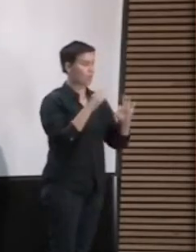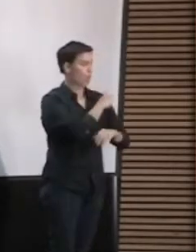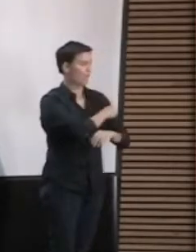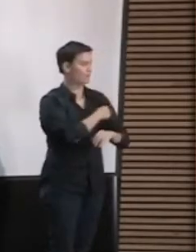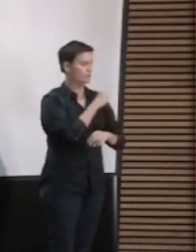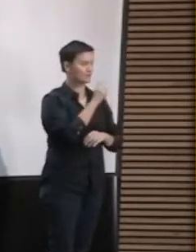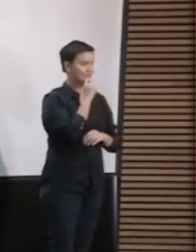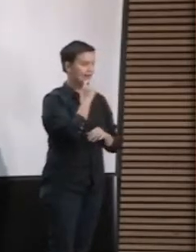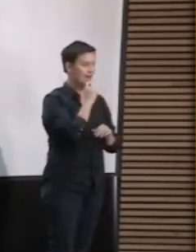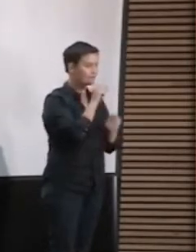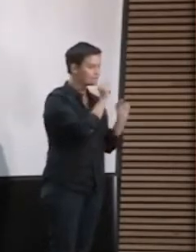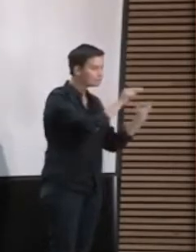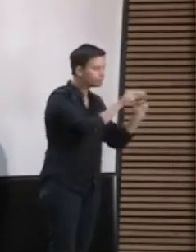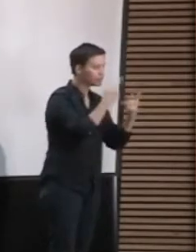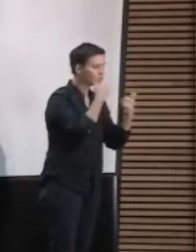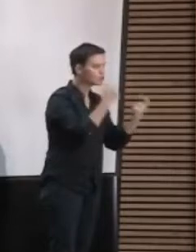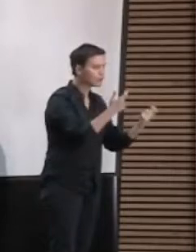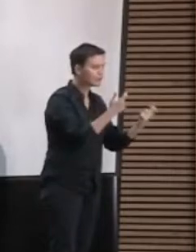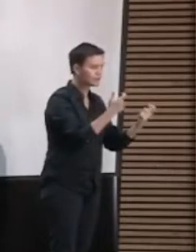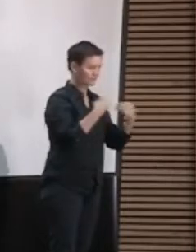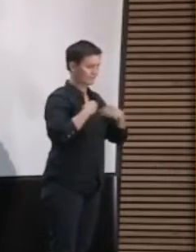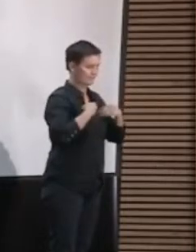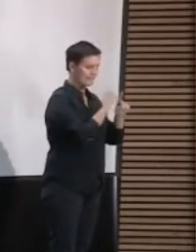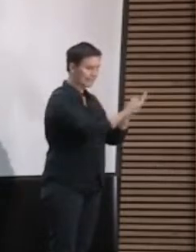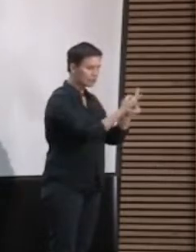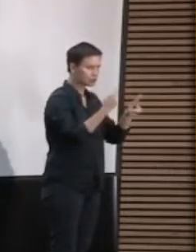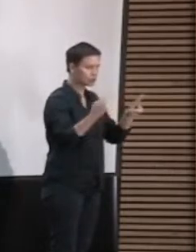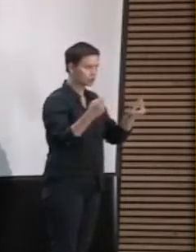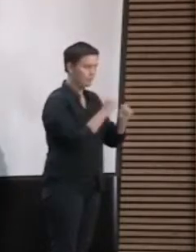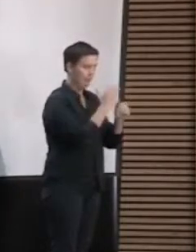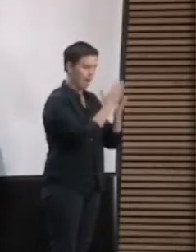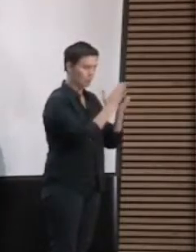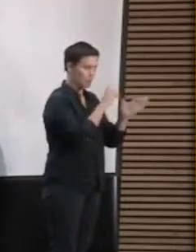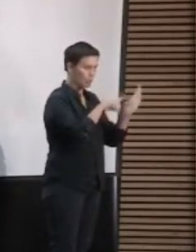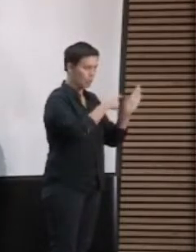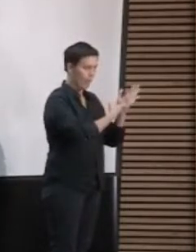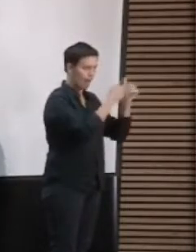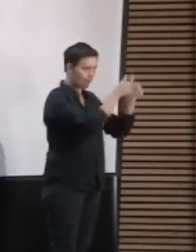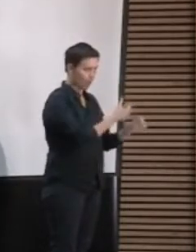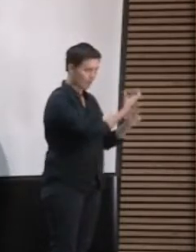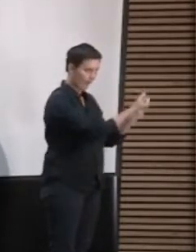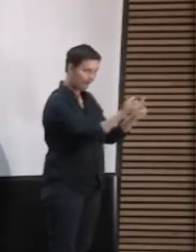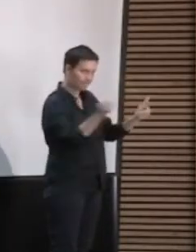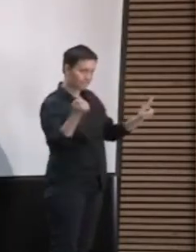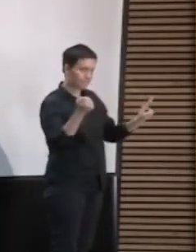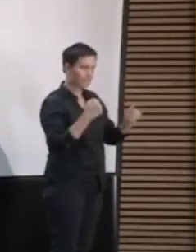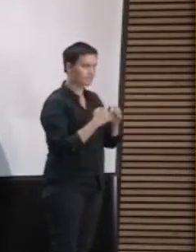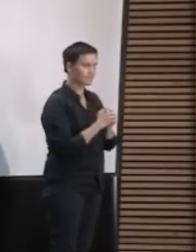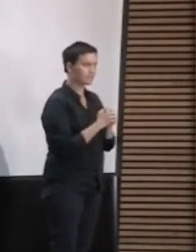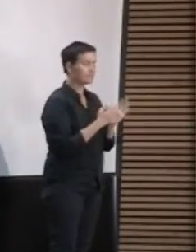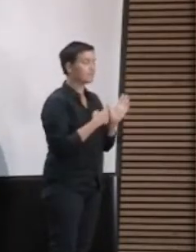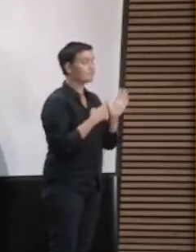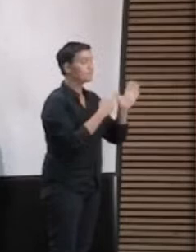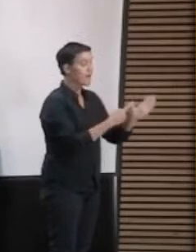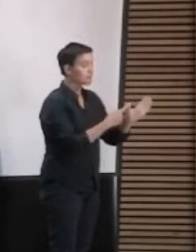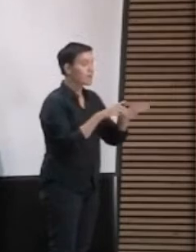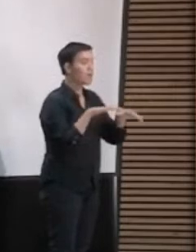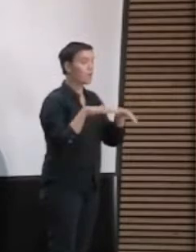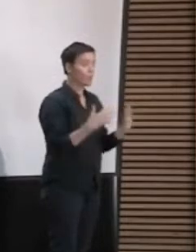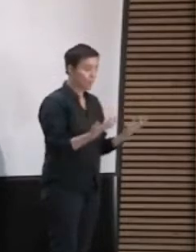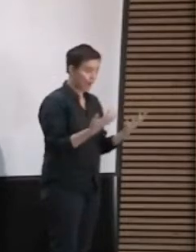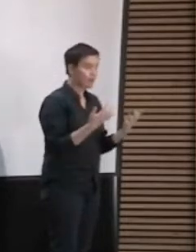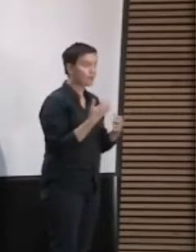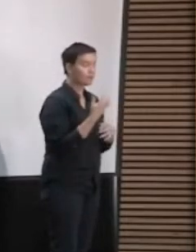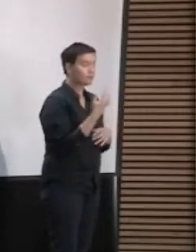sure that these posters are up? Obviously, we generally do have, even if it's a lower level enforcement regime, we do